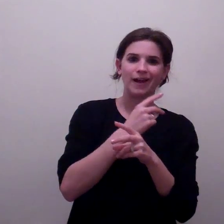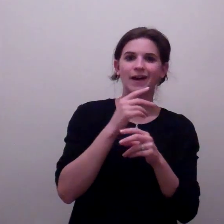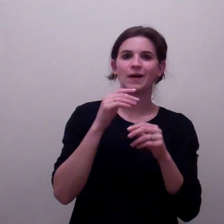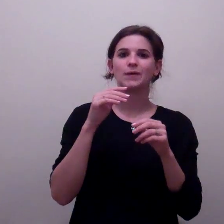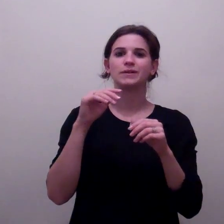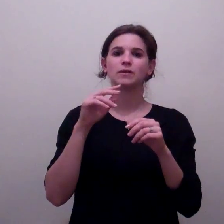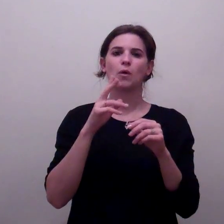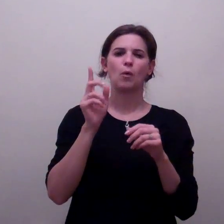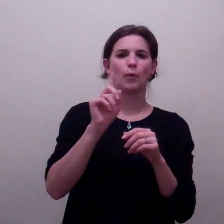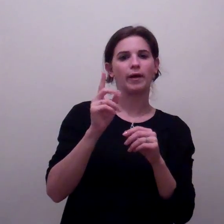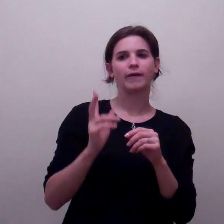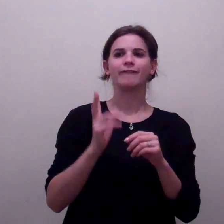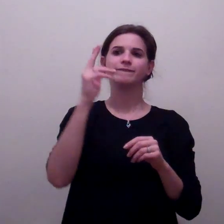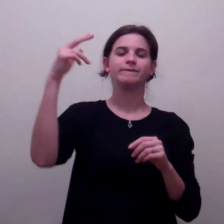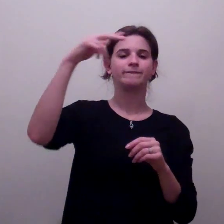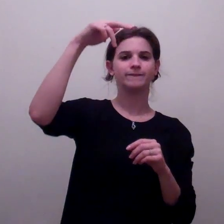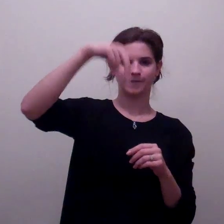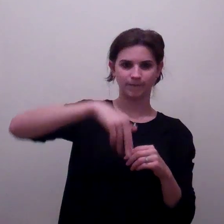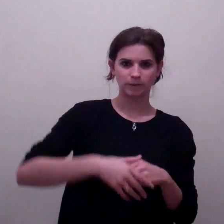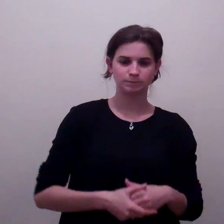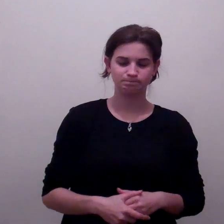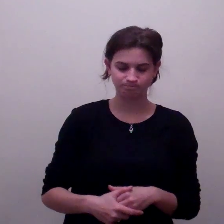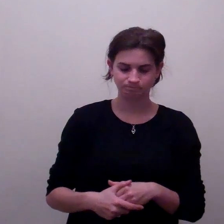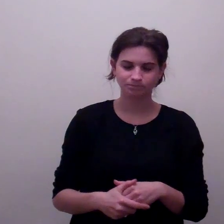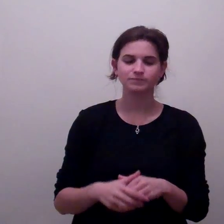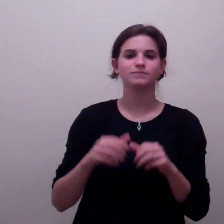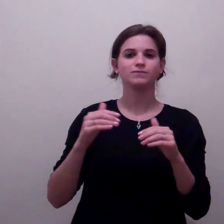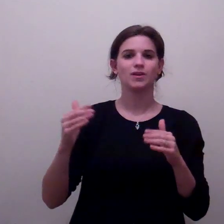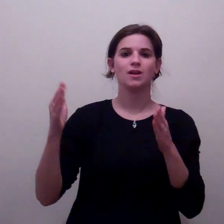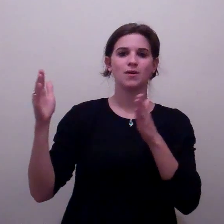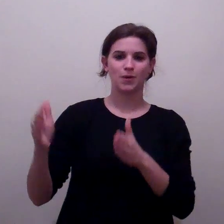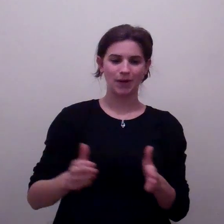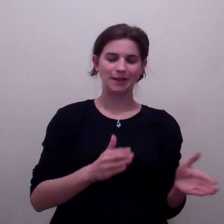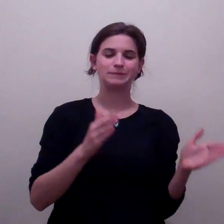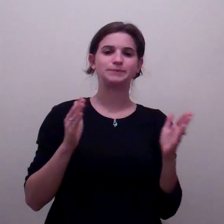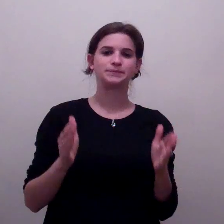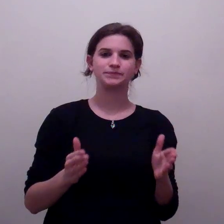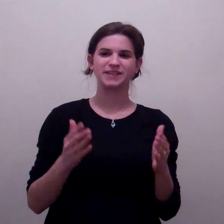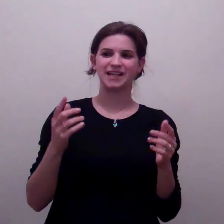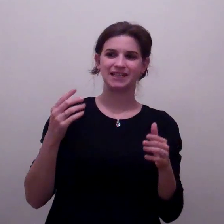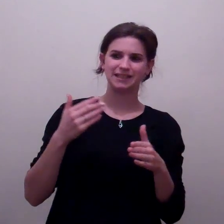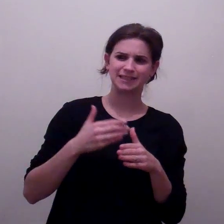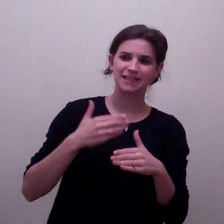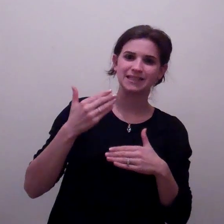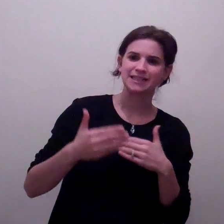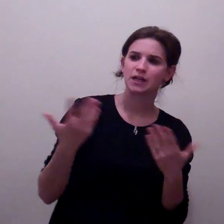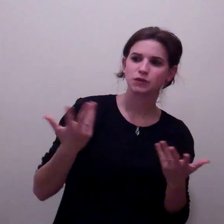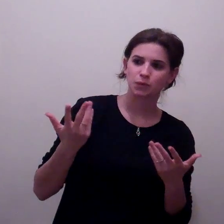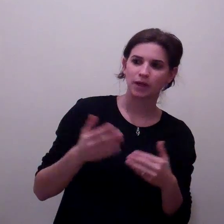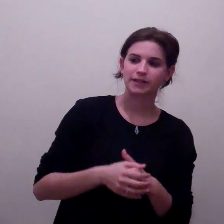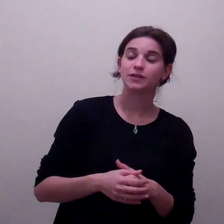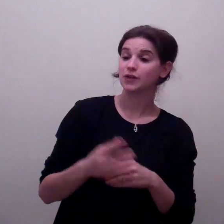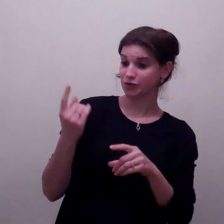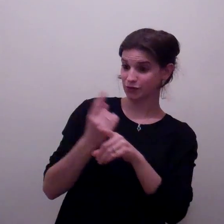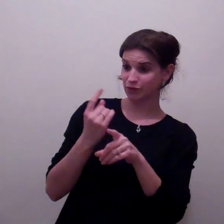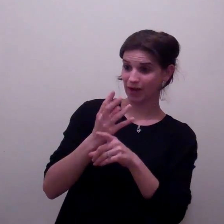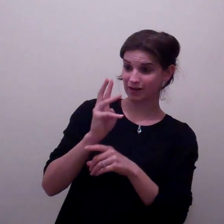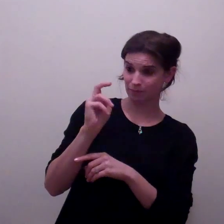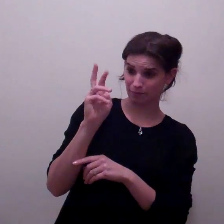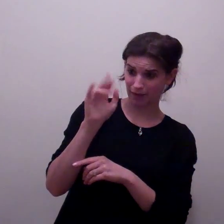Now, what do we need to do next? That's right, Mary, you got it. We need to figure out the area of the